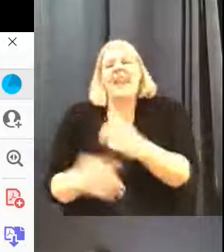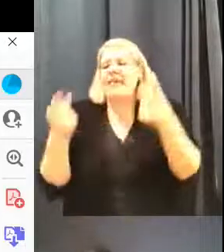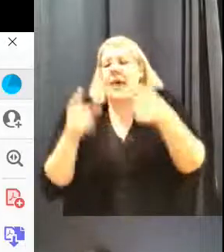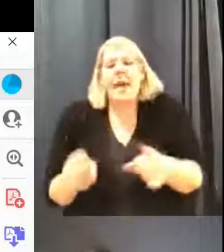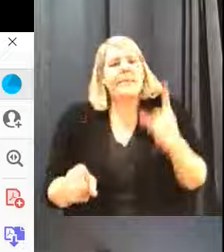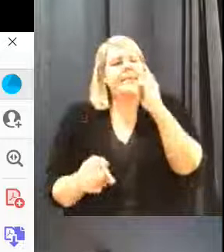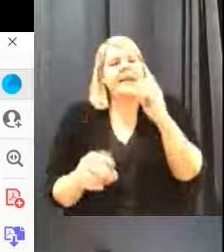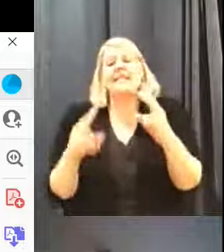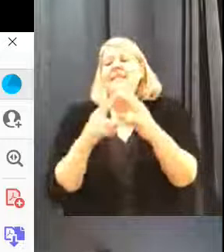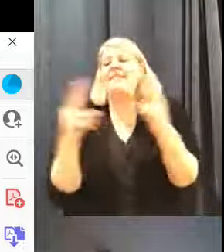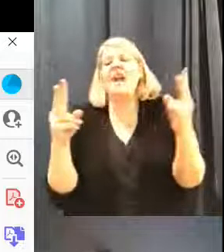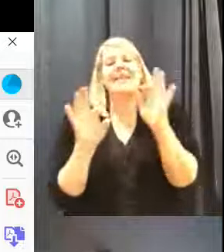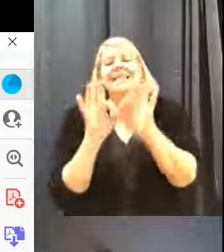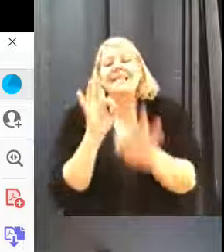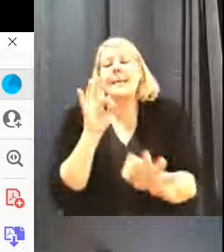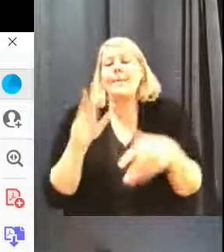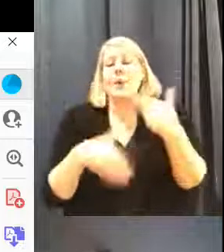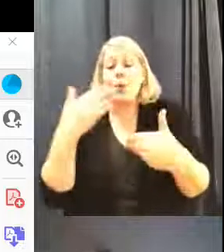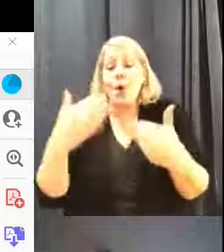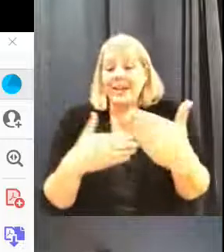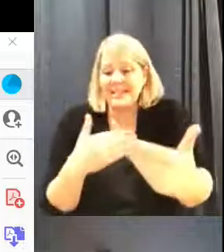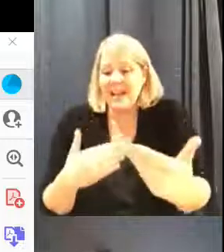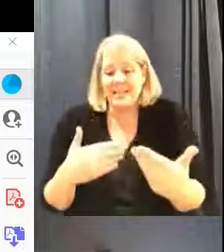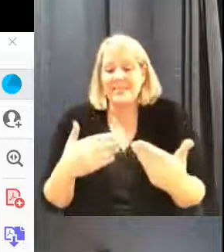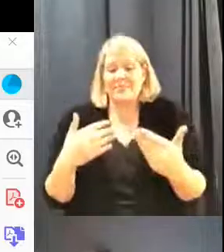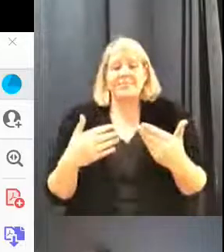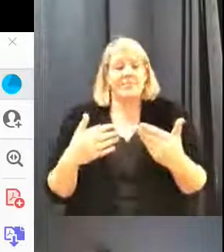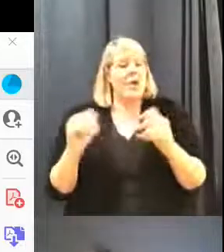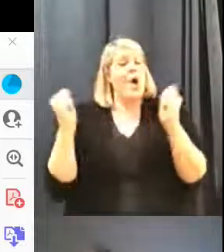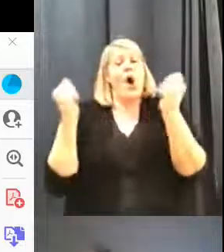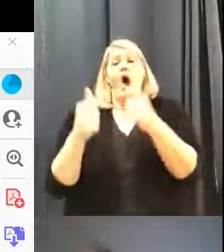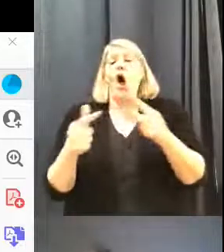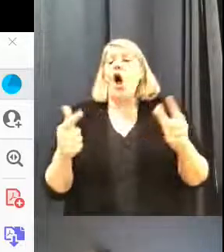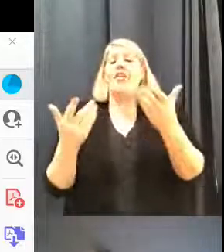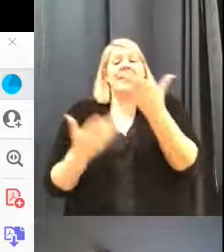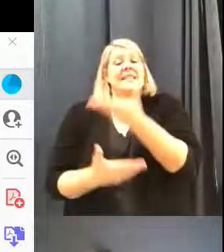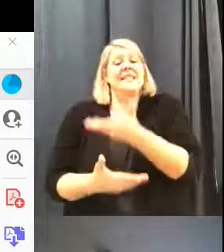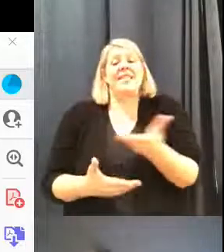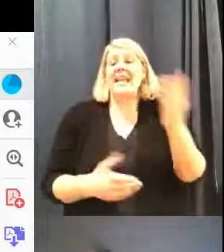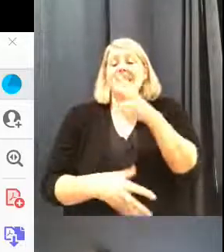you have all of these things at your fingertips, including the flyer.